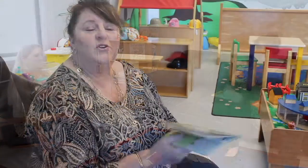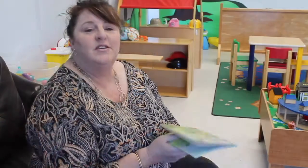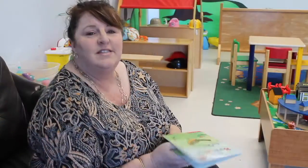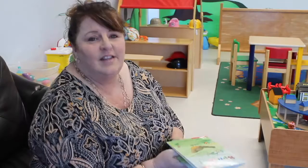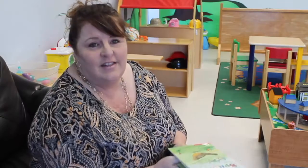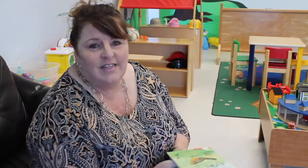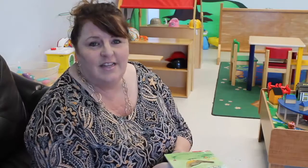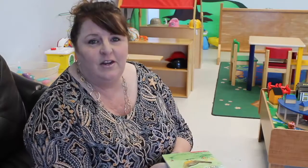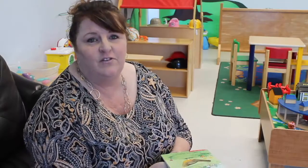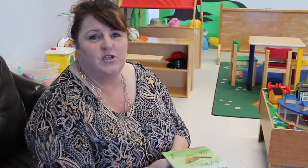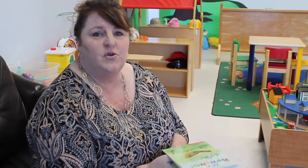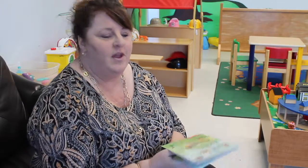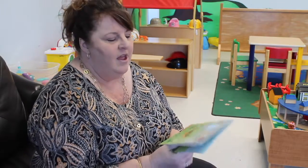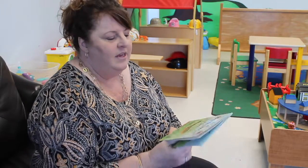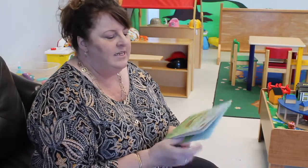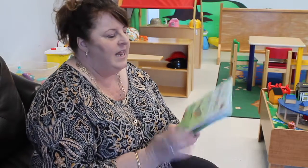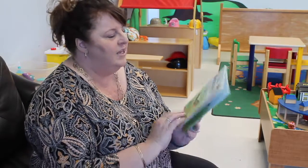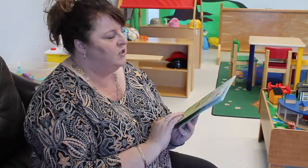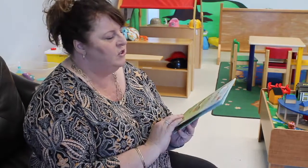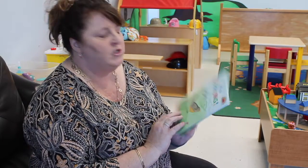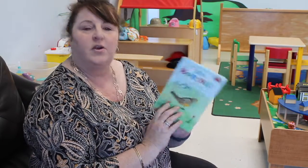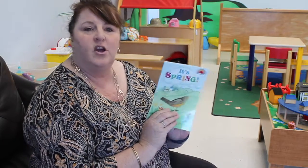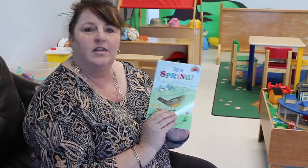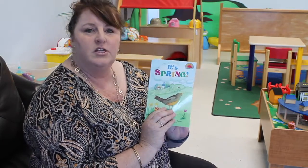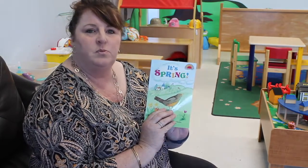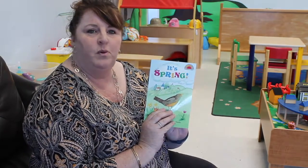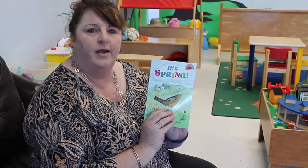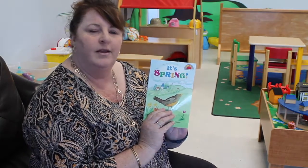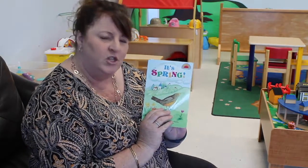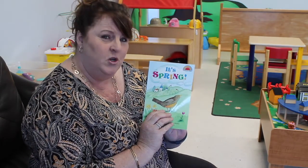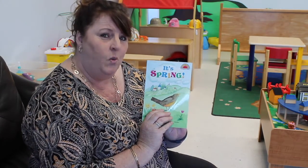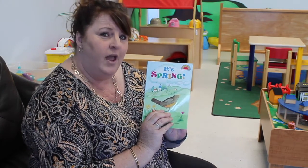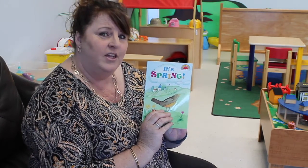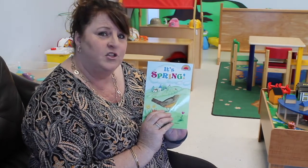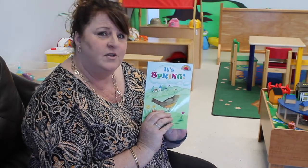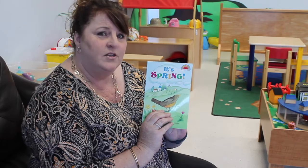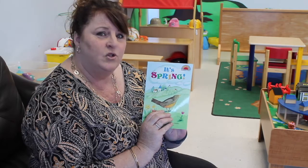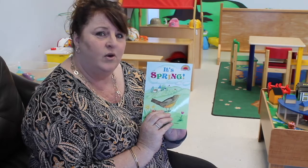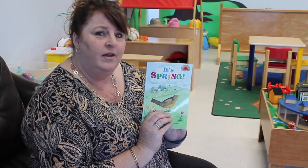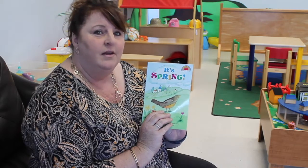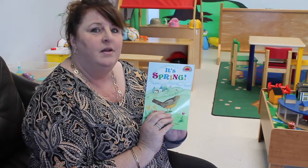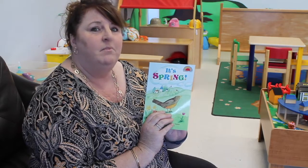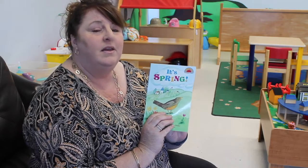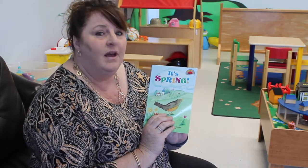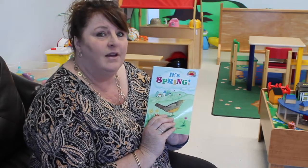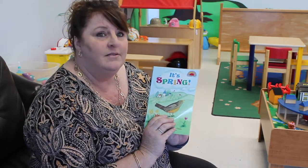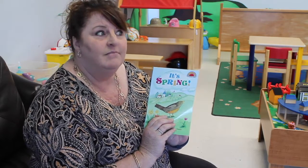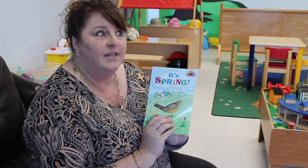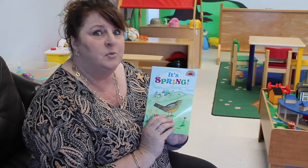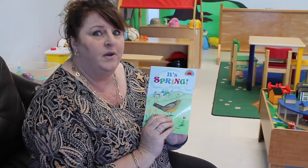girls, let's get ready for story. Today I chose a story called It's Spring. Do you know why I chose that story? Because it's